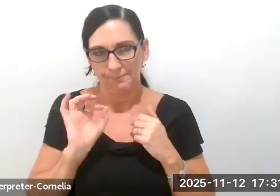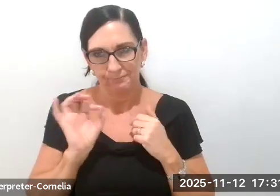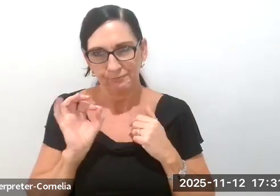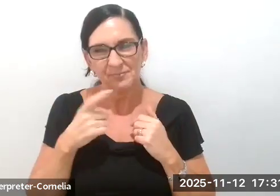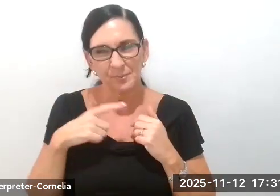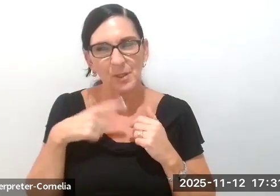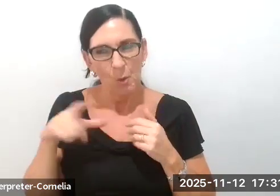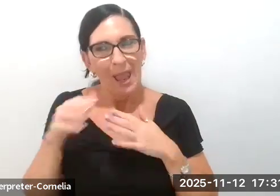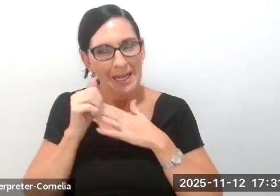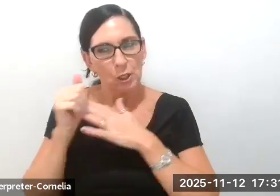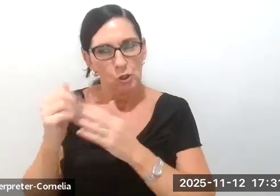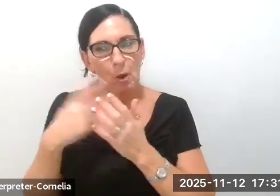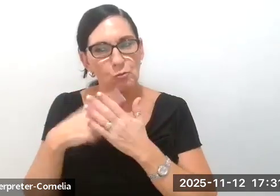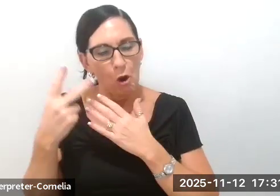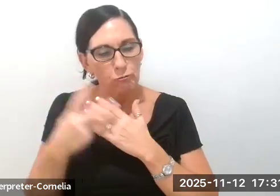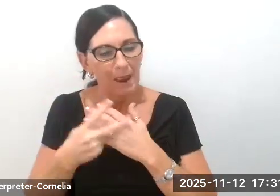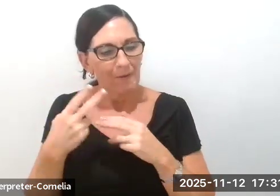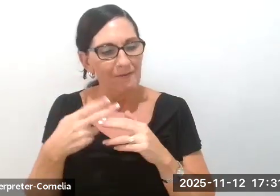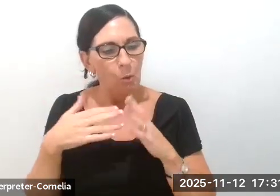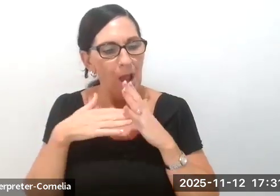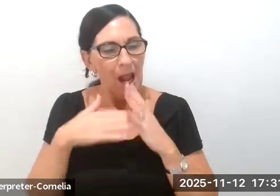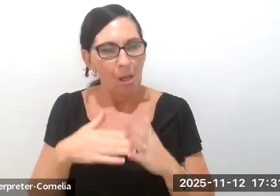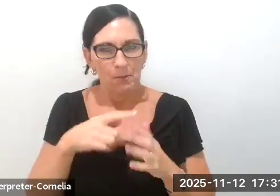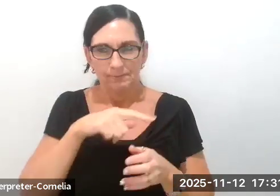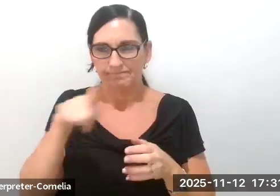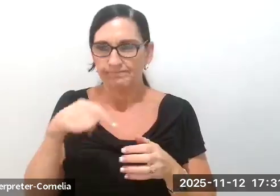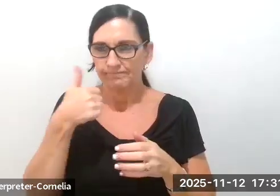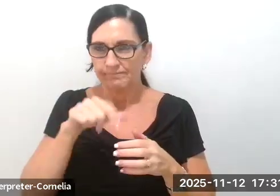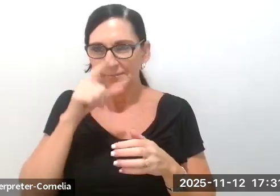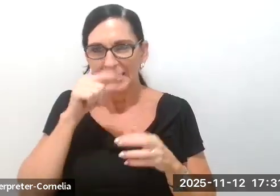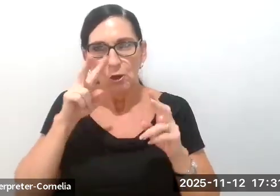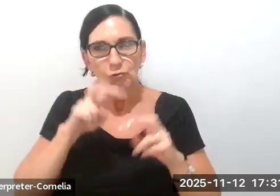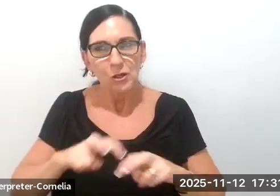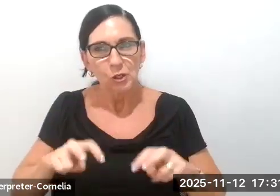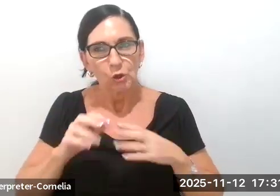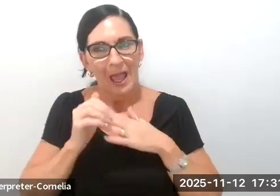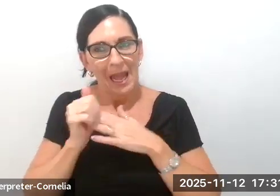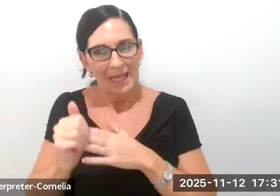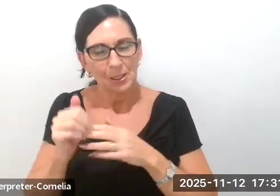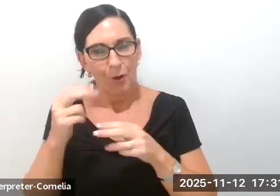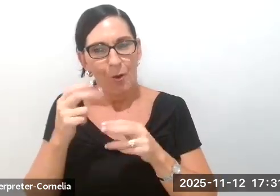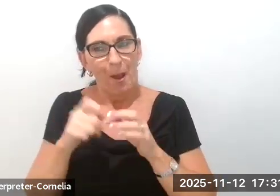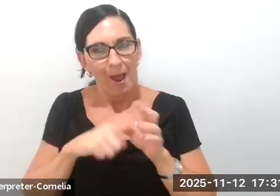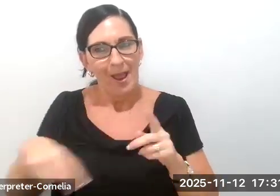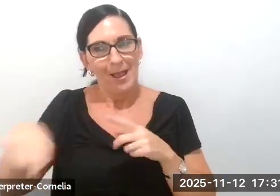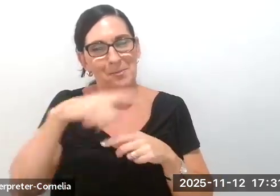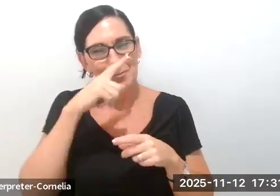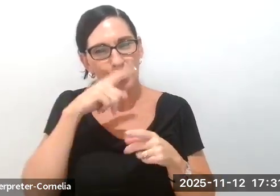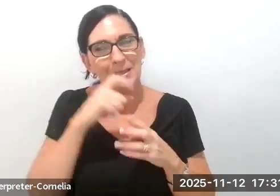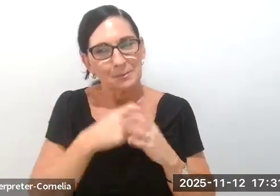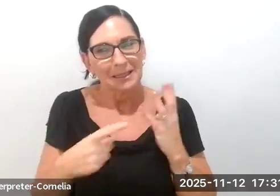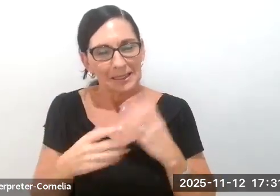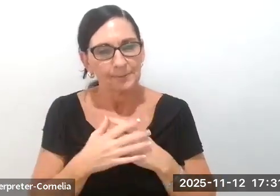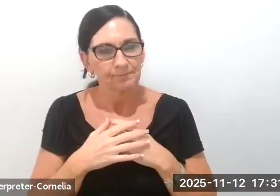leadership program is for, to help you to do research that's led by and with people with disability.